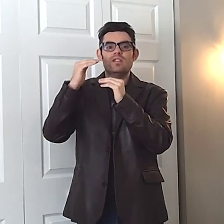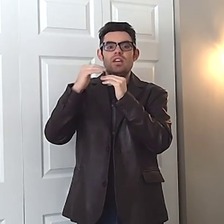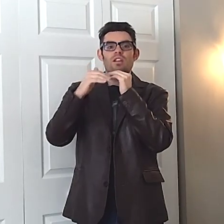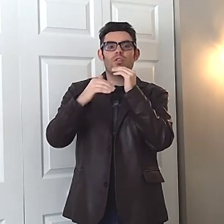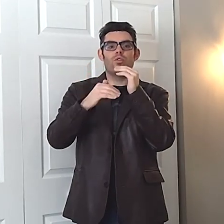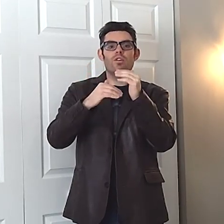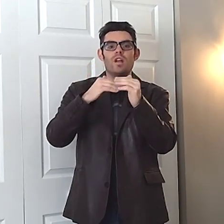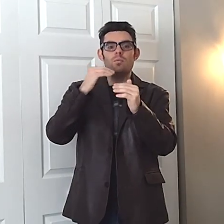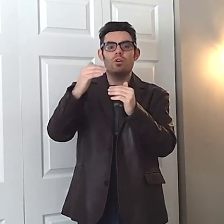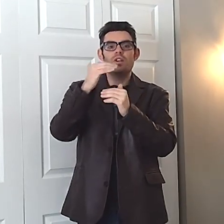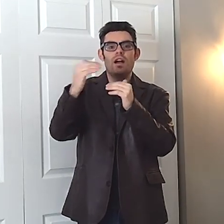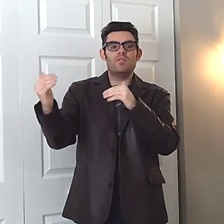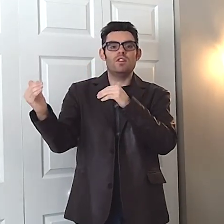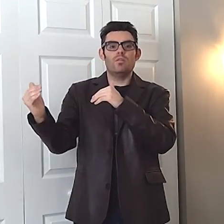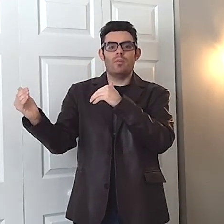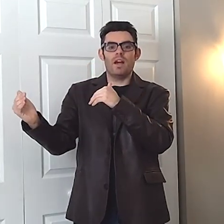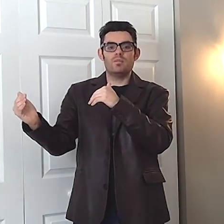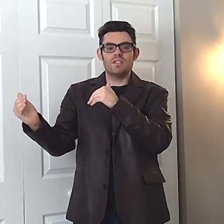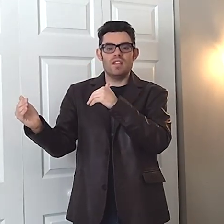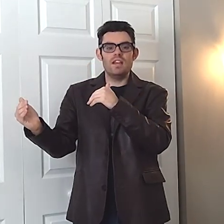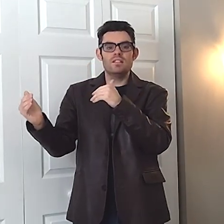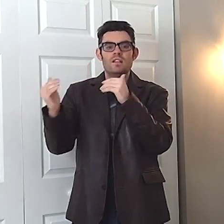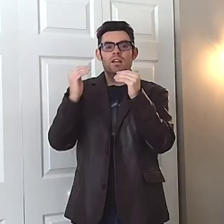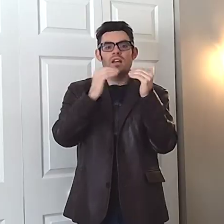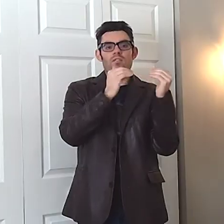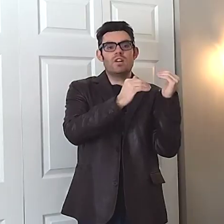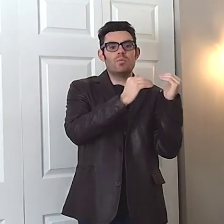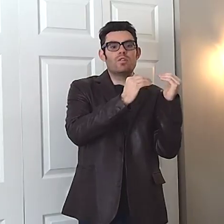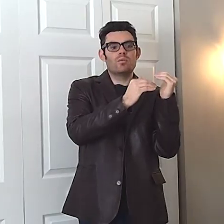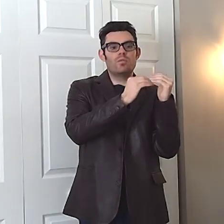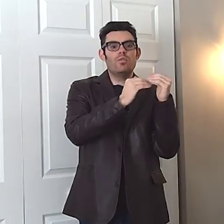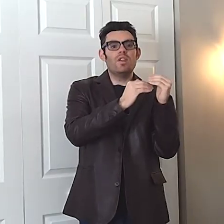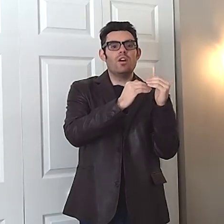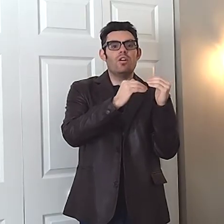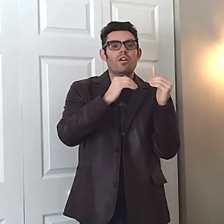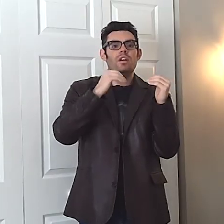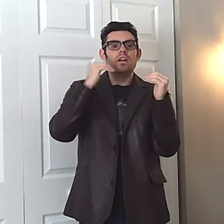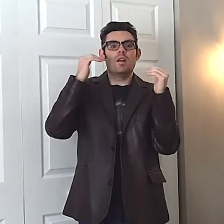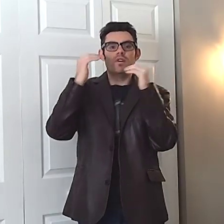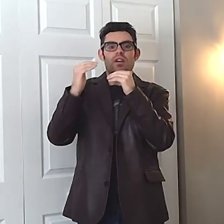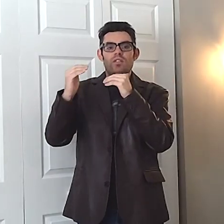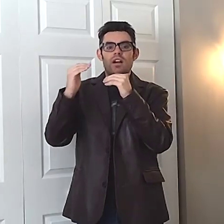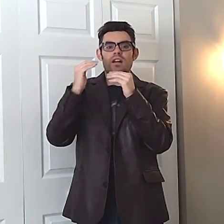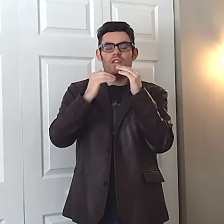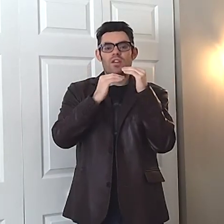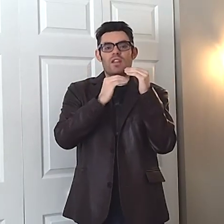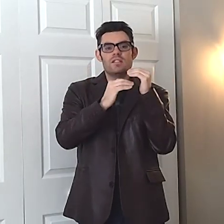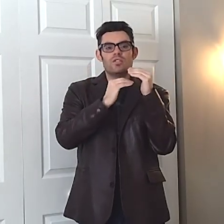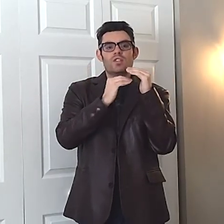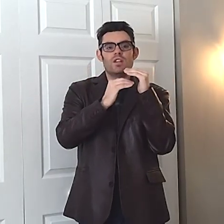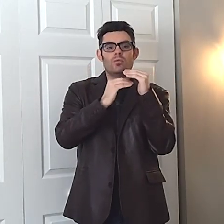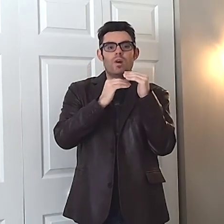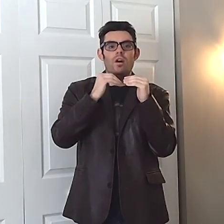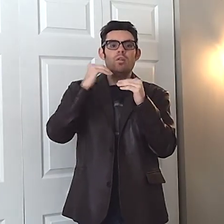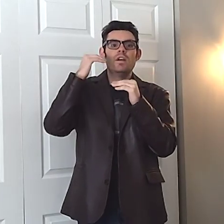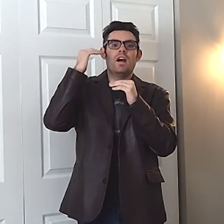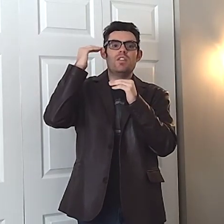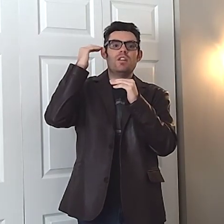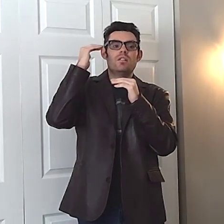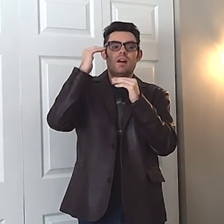seeing Thorn and Murtaugh have to deal with past mistakes, and have to come to terms with who they are and what they've done, I think that's interesting as well. I think,